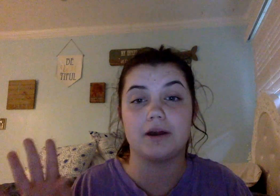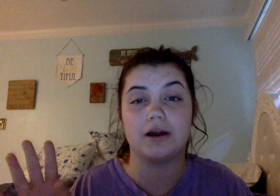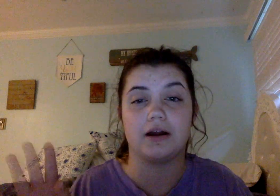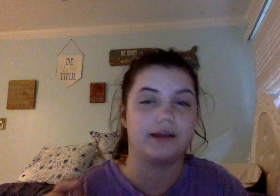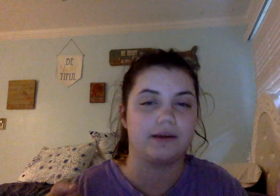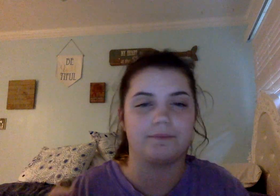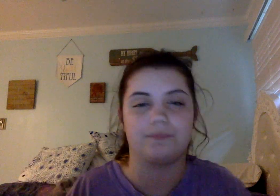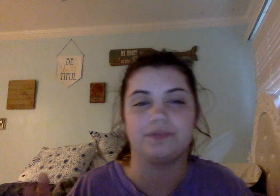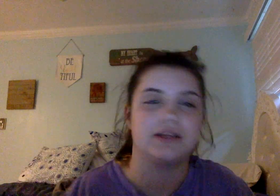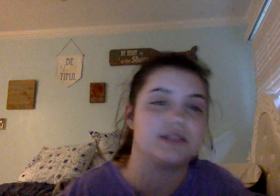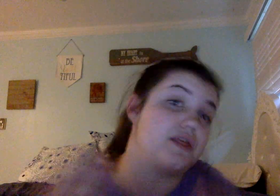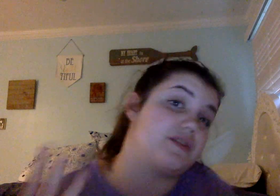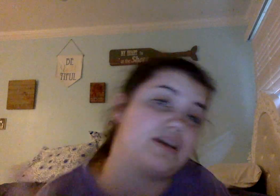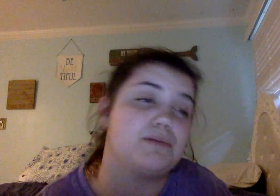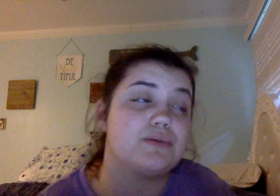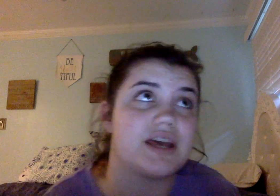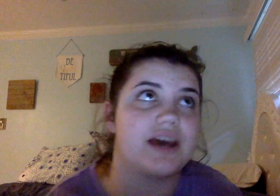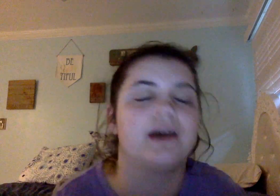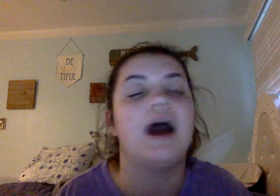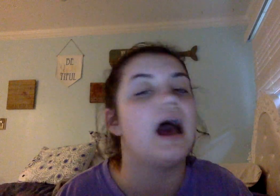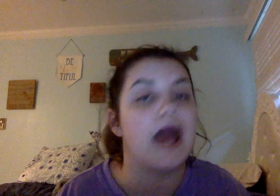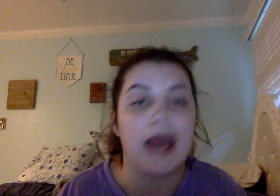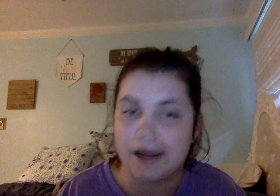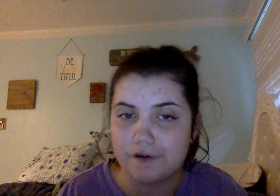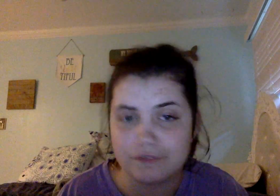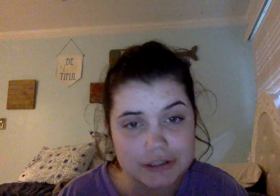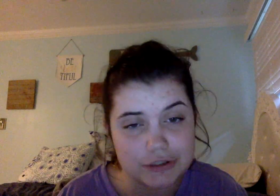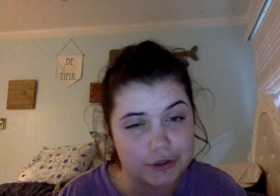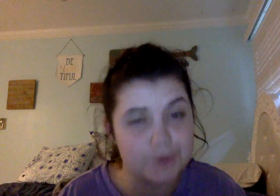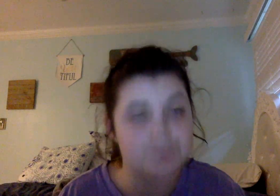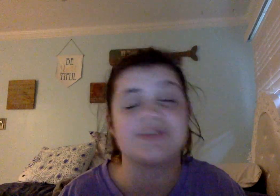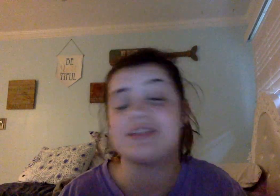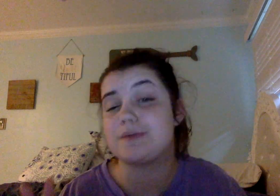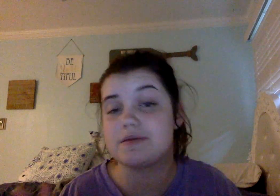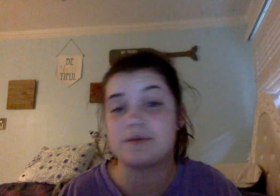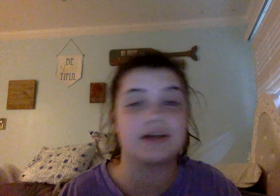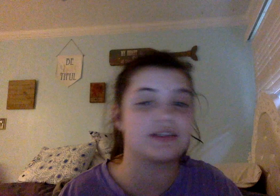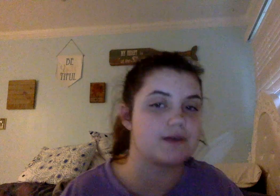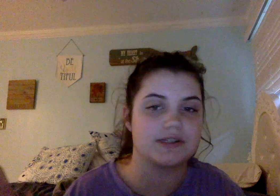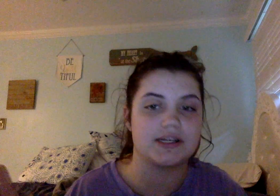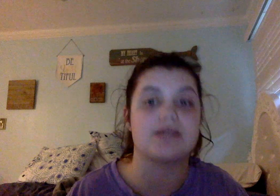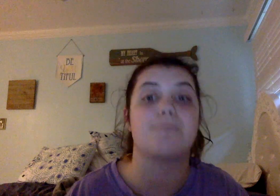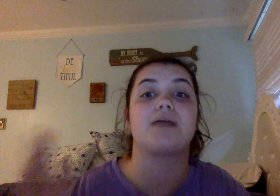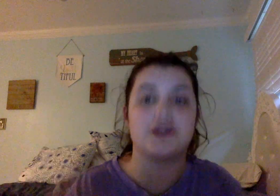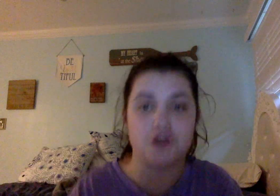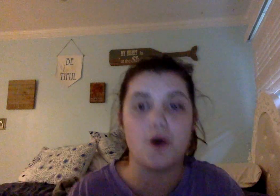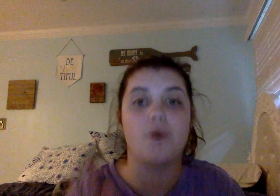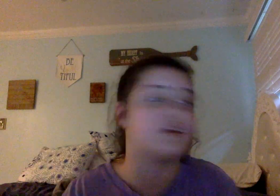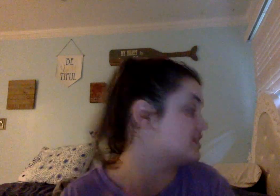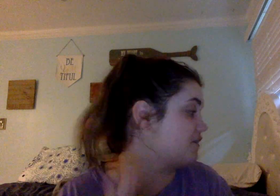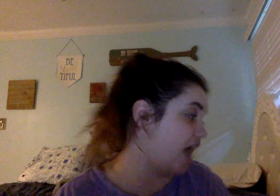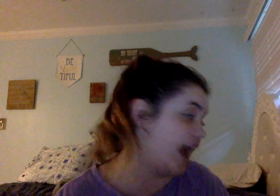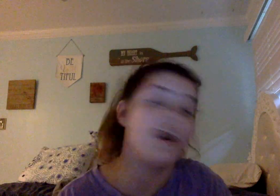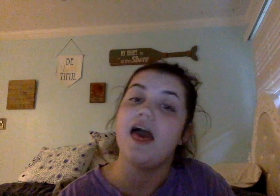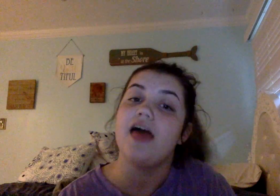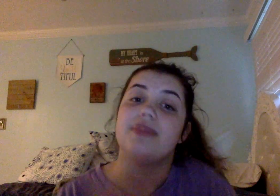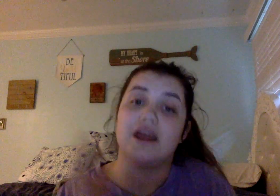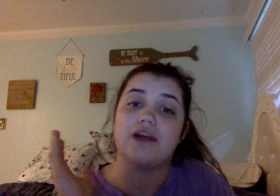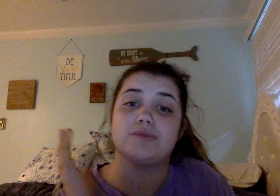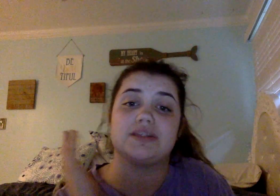or like listen to the same music. I don't know if that's true. Sometimes it works, sometimes it doesn't, but I know this is a fact. There have been